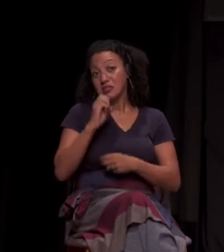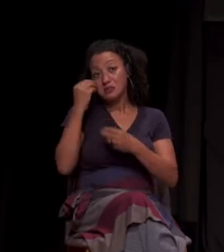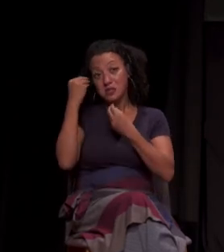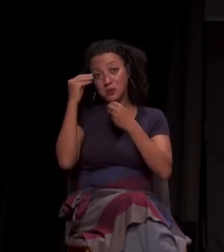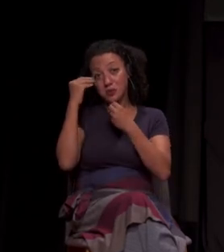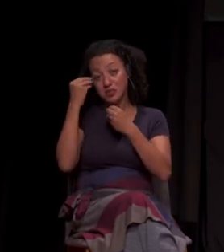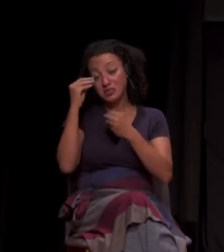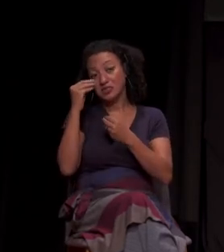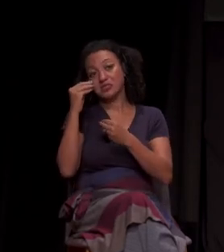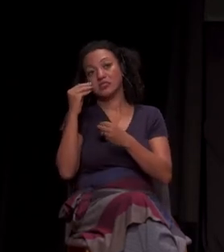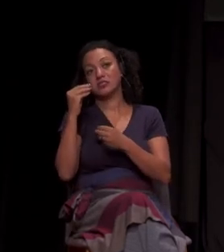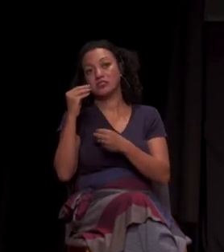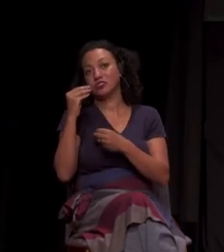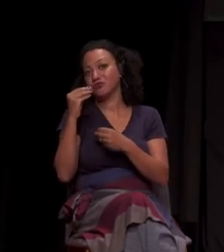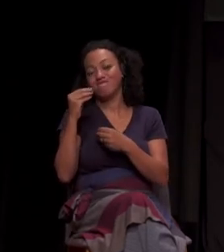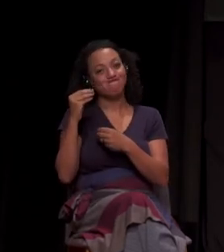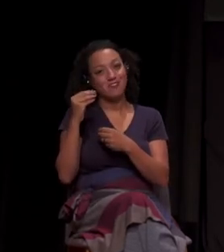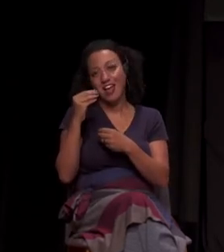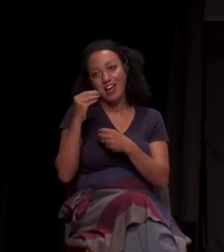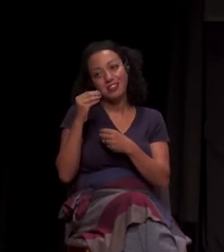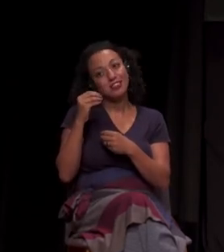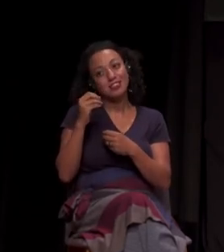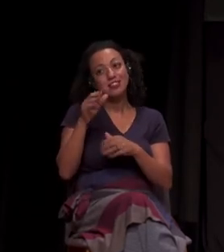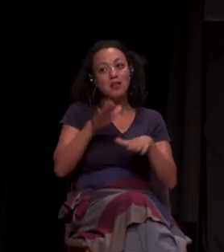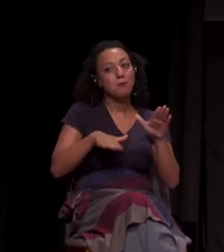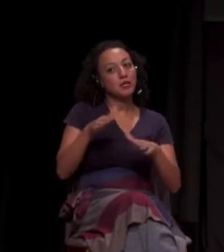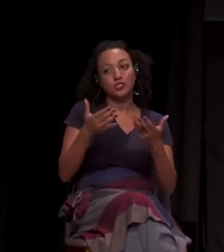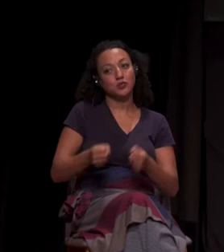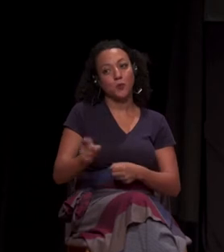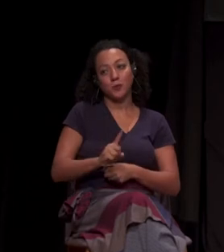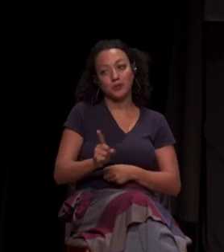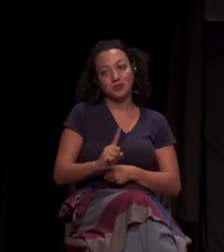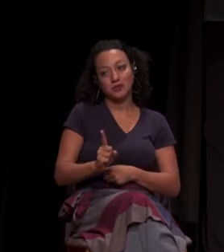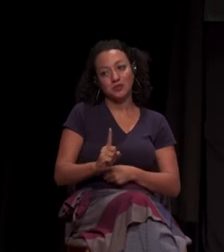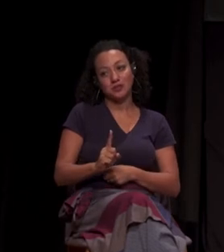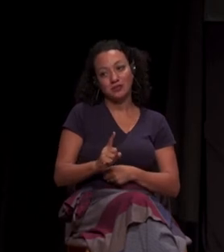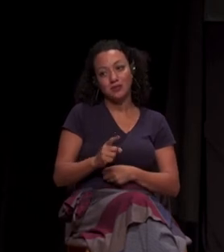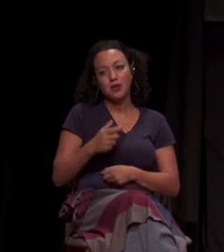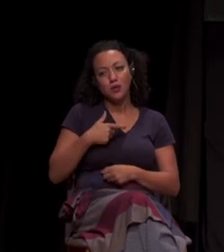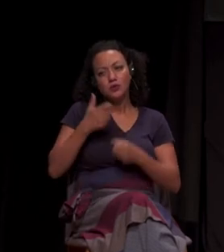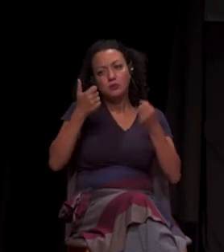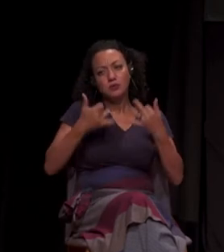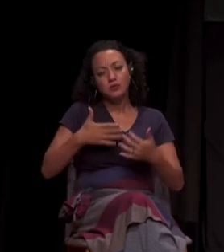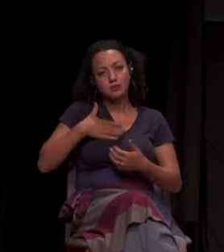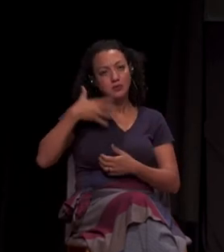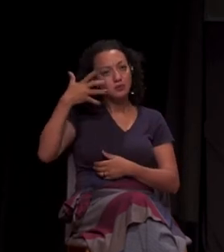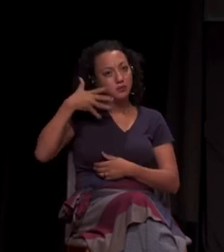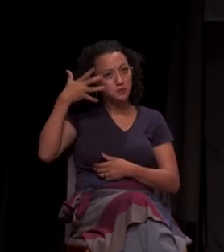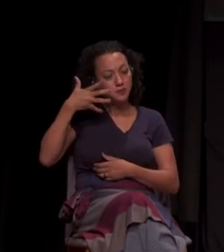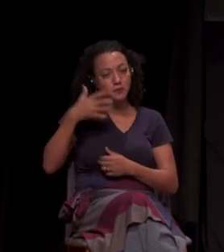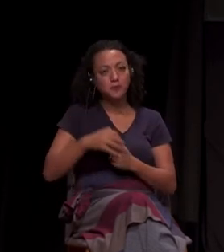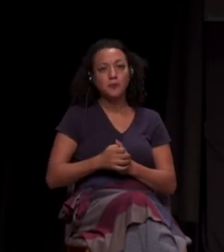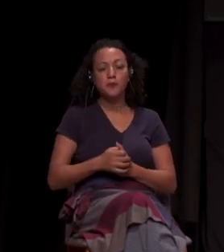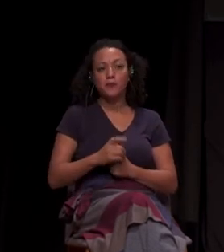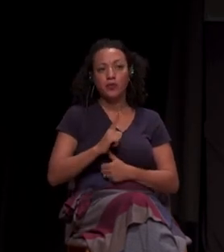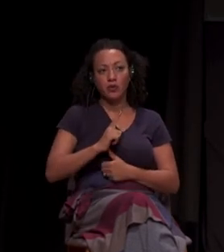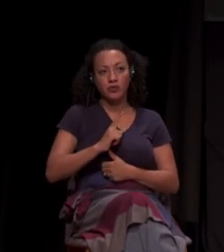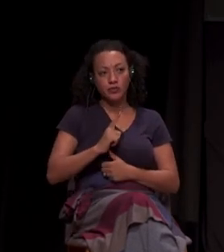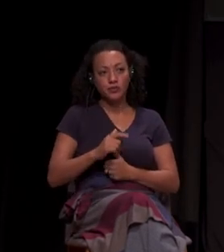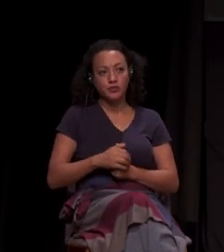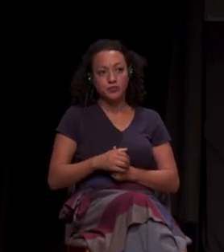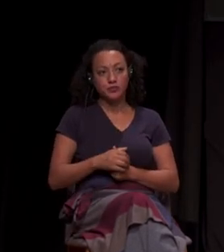and the environment. As I referred in my presentation, if these conversations take place in